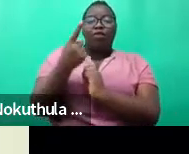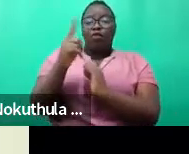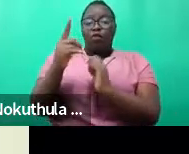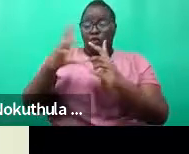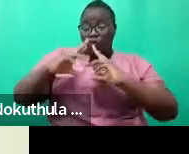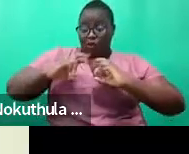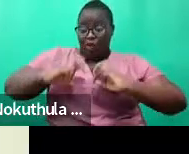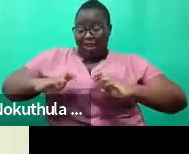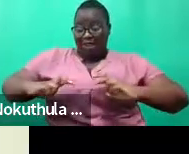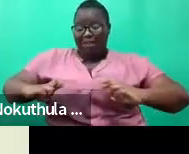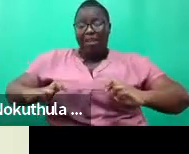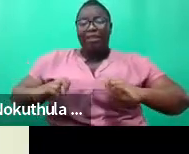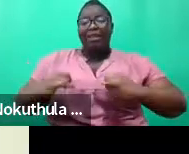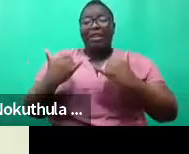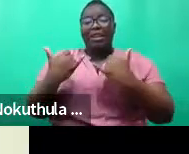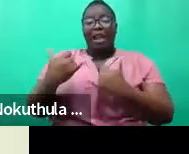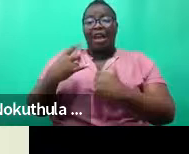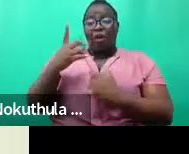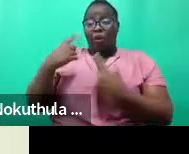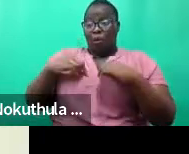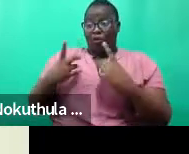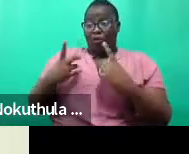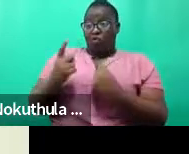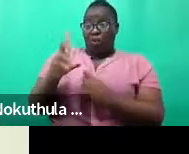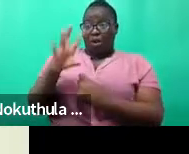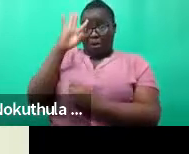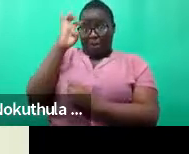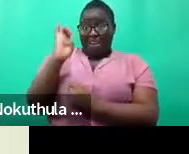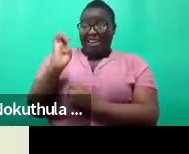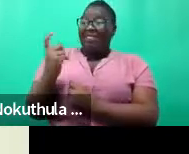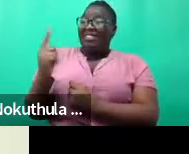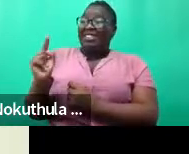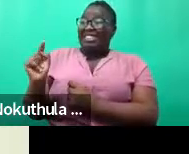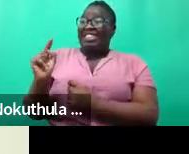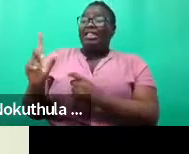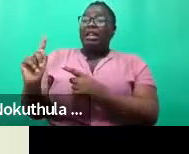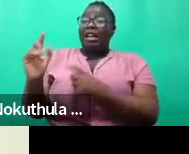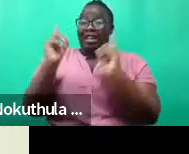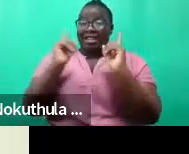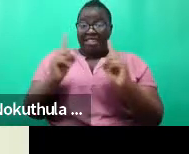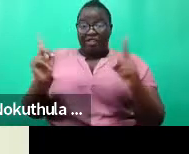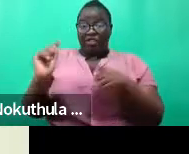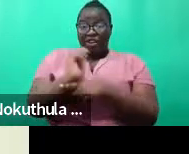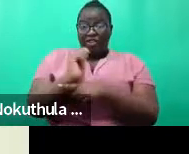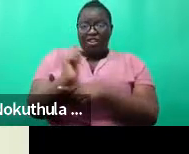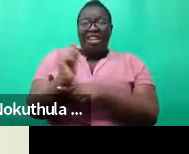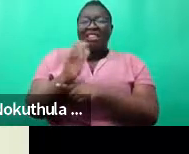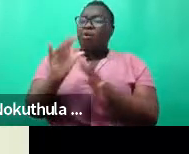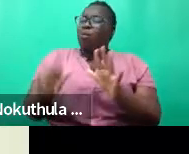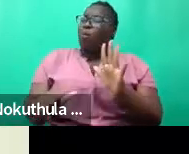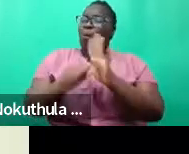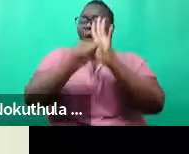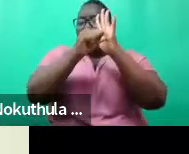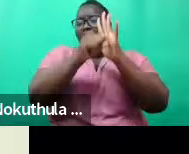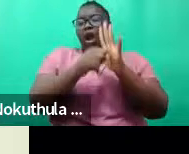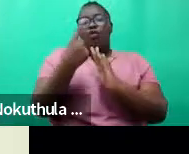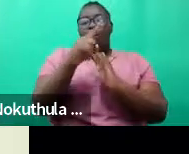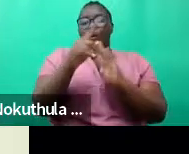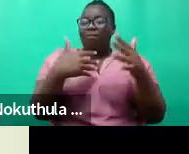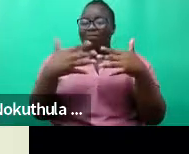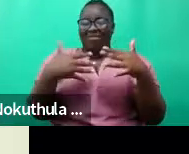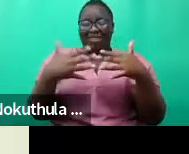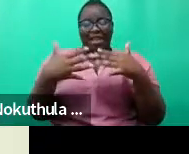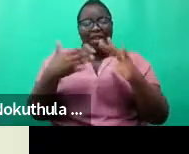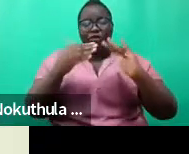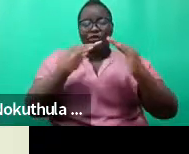that we believe that teacher training is the cornerstone of any society, and